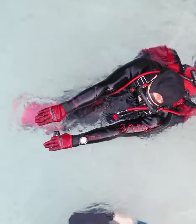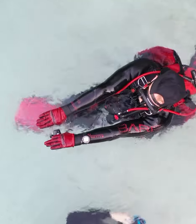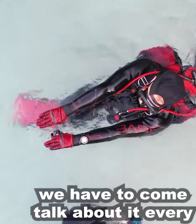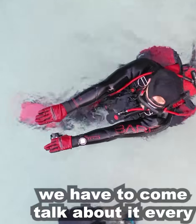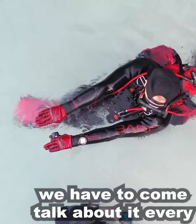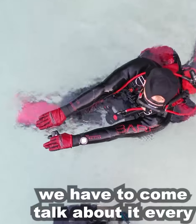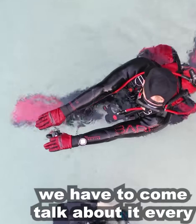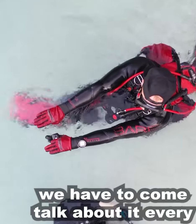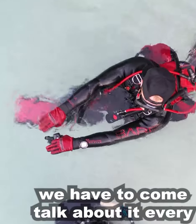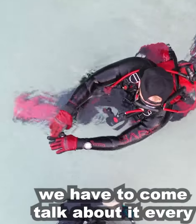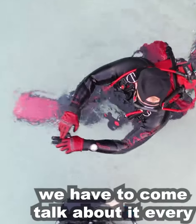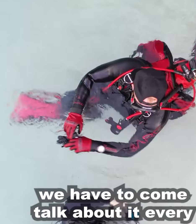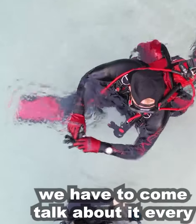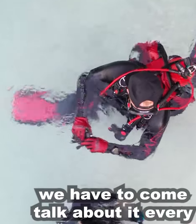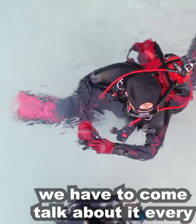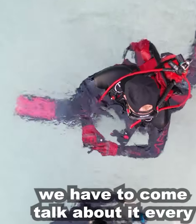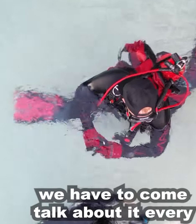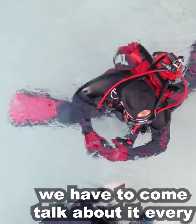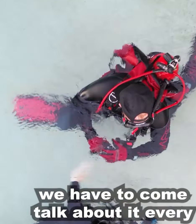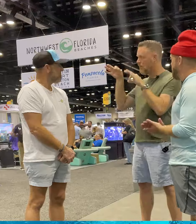We have to come up, talk about it every time.